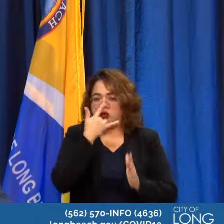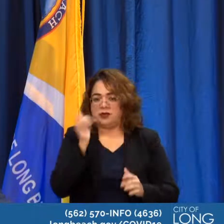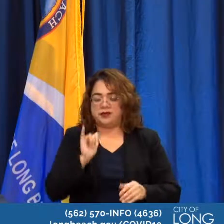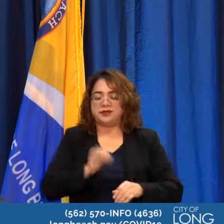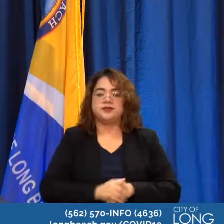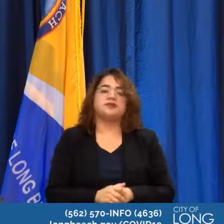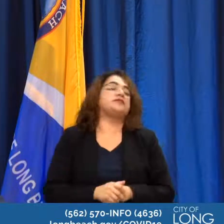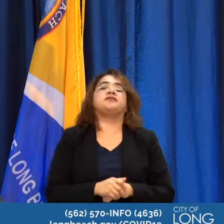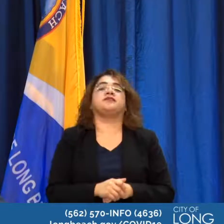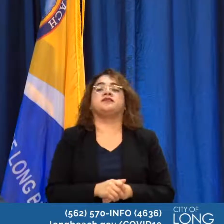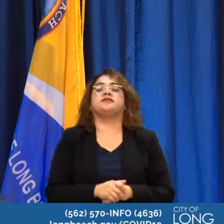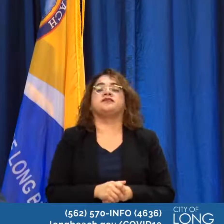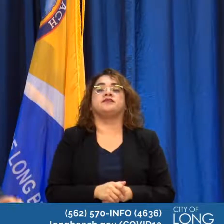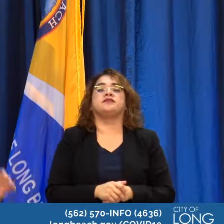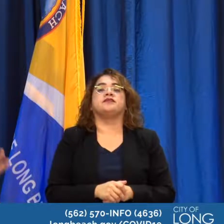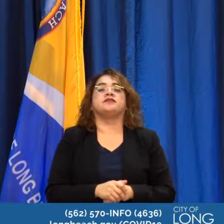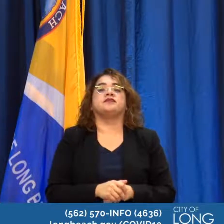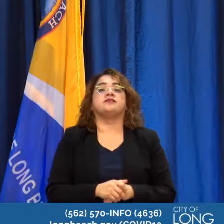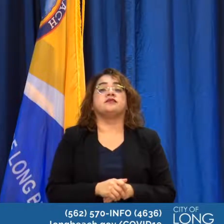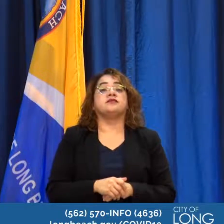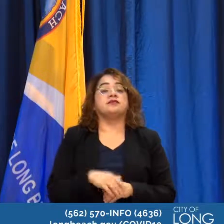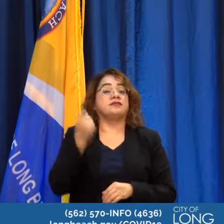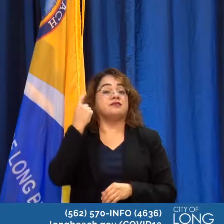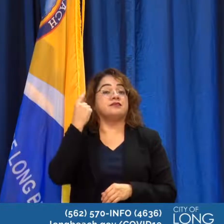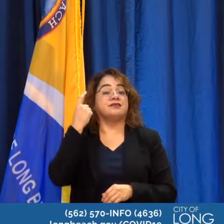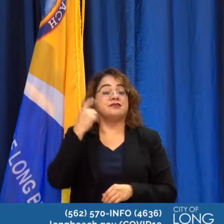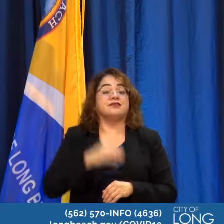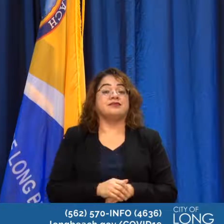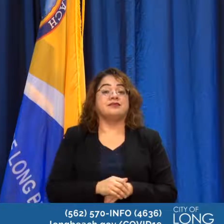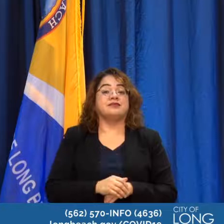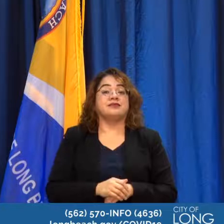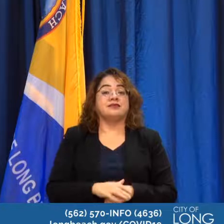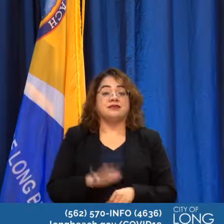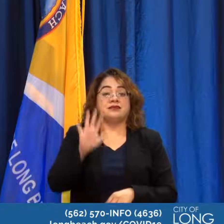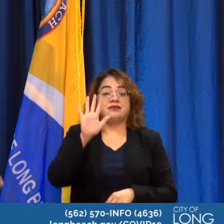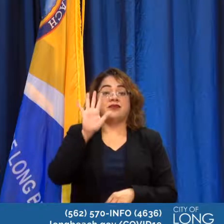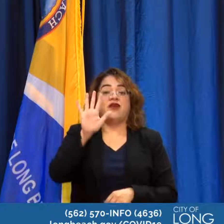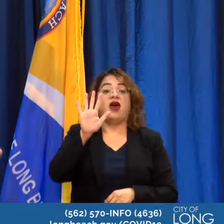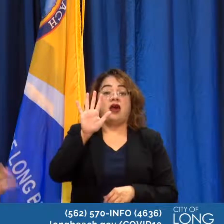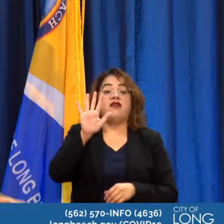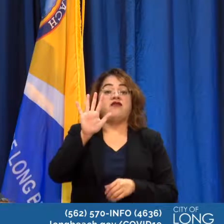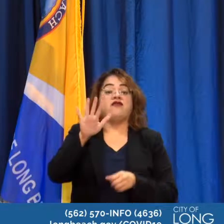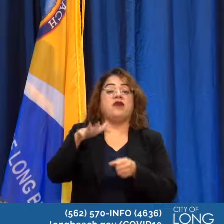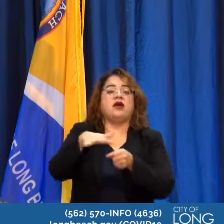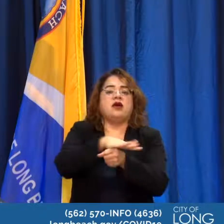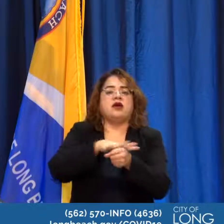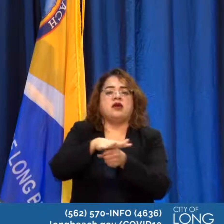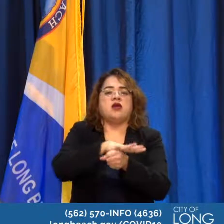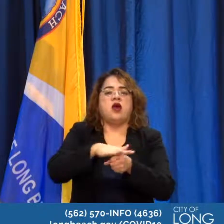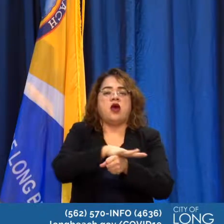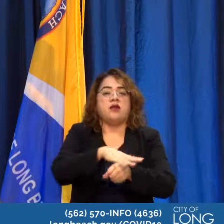We have gone from, in our 5 Long Beach area hospitals, the ones that we track,